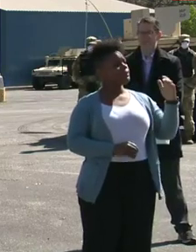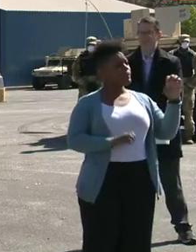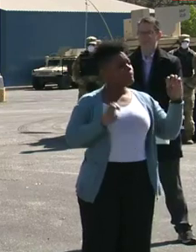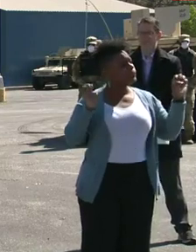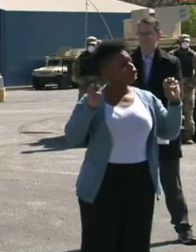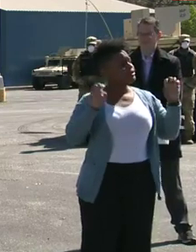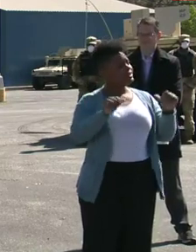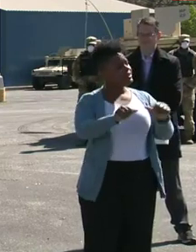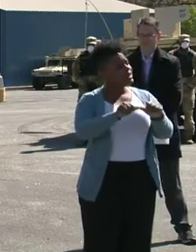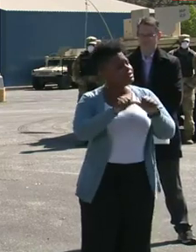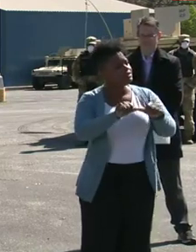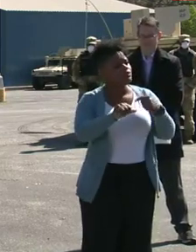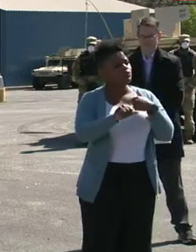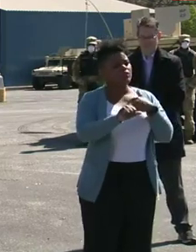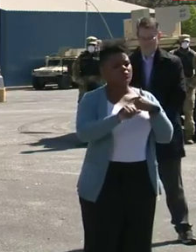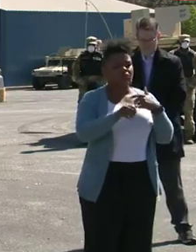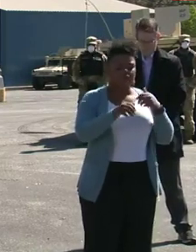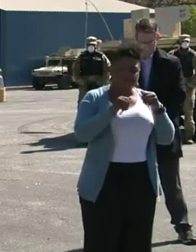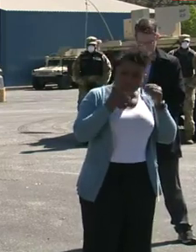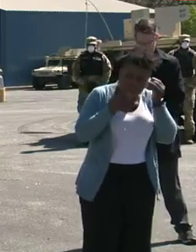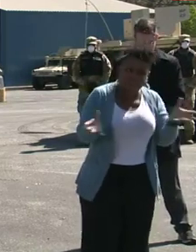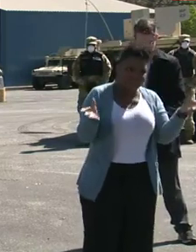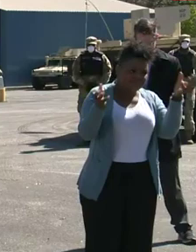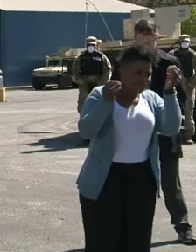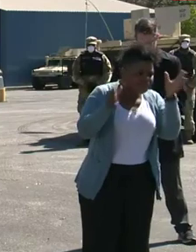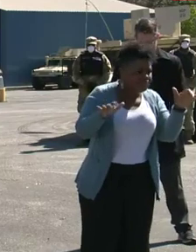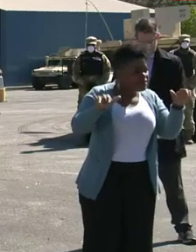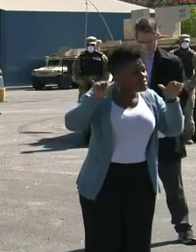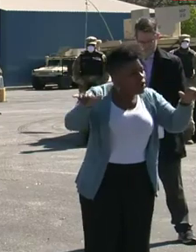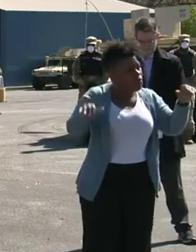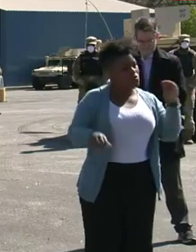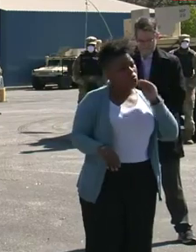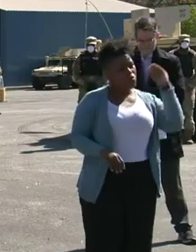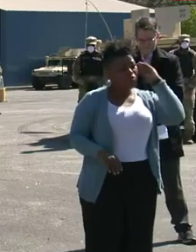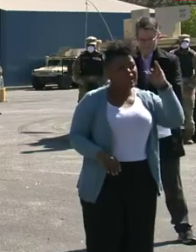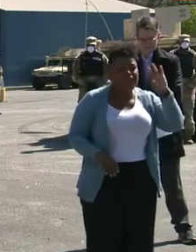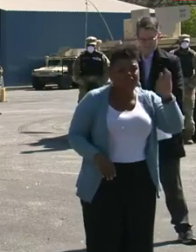stay home if they are not engaged in essential activities.